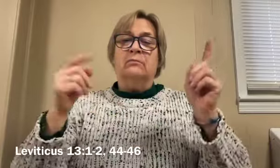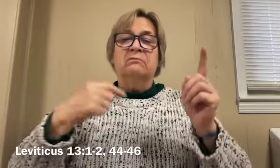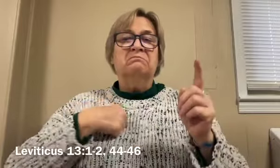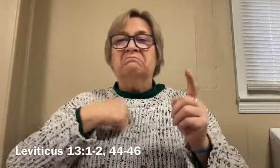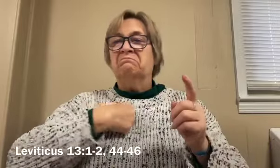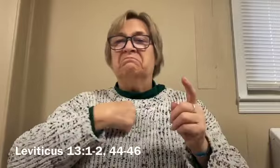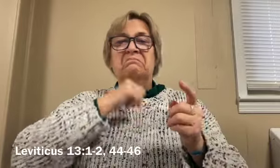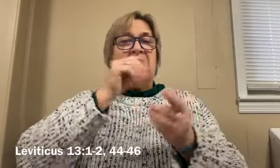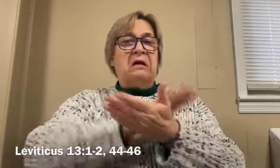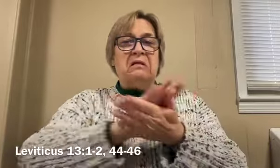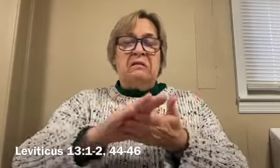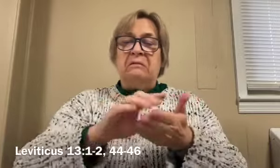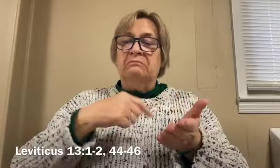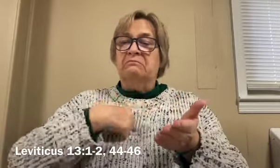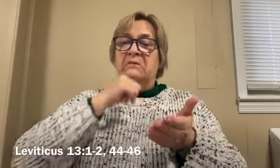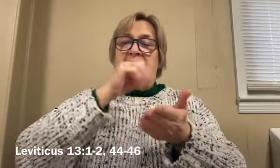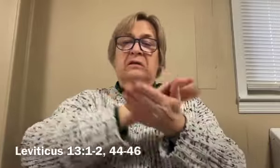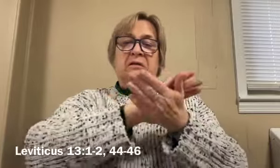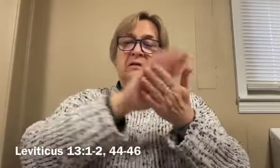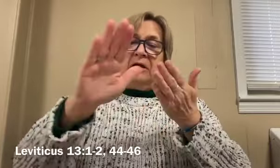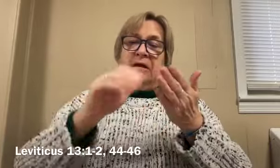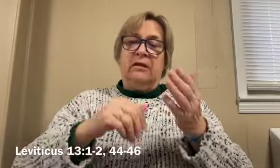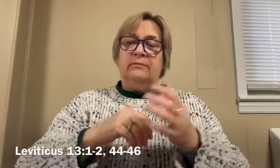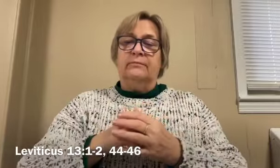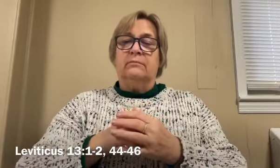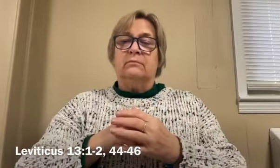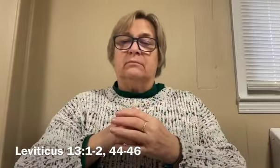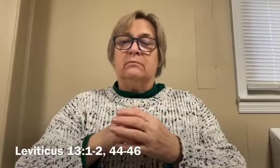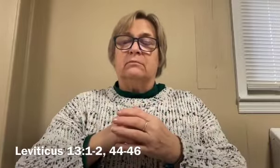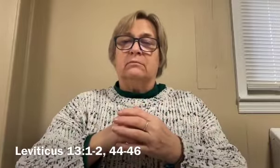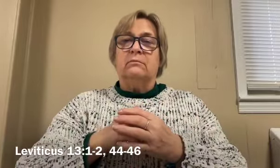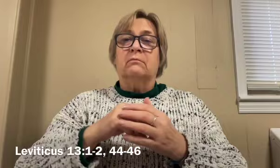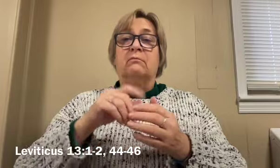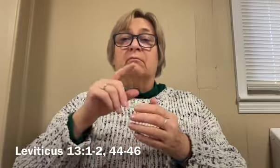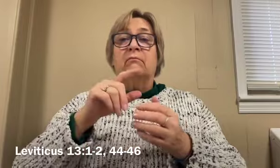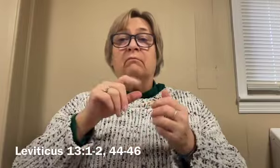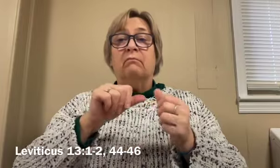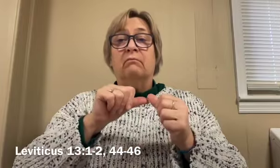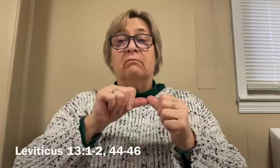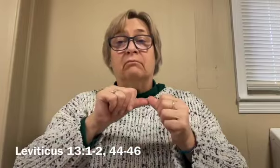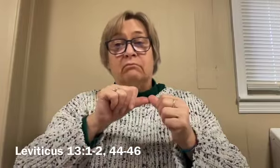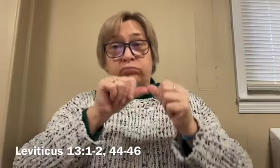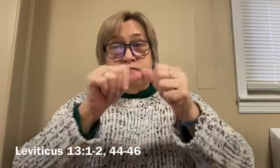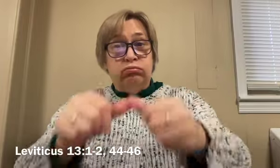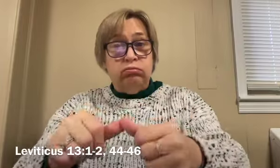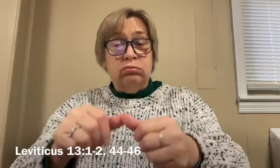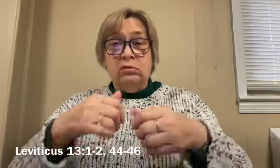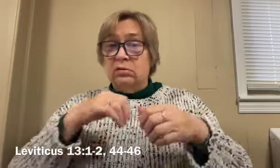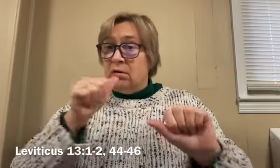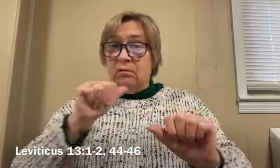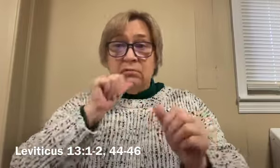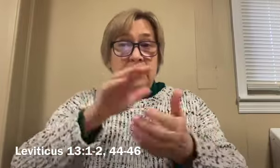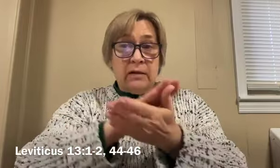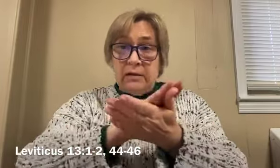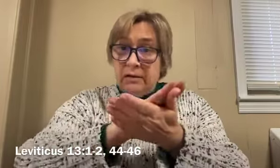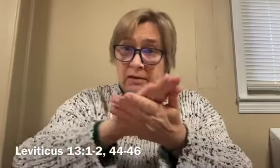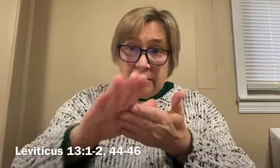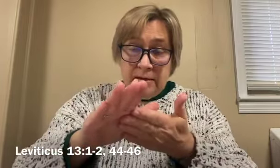unclean.' As long as the sore is on him, he shall declare himself unclean. Since he is